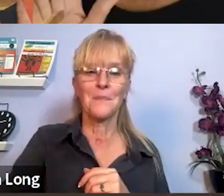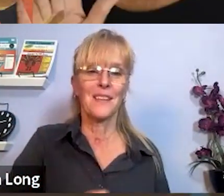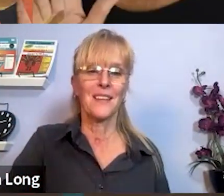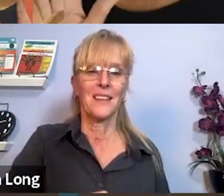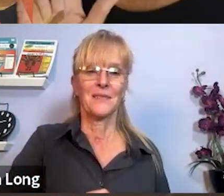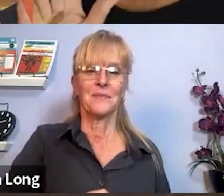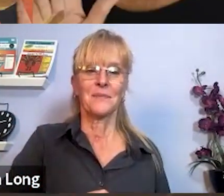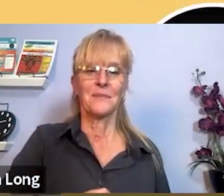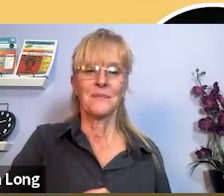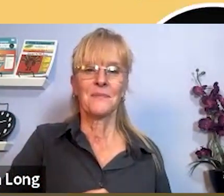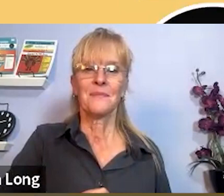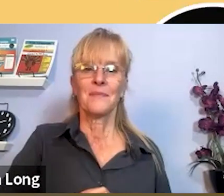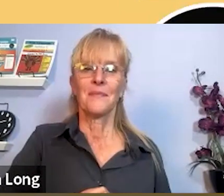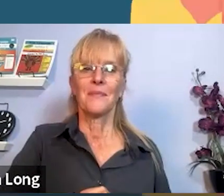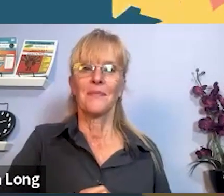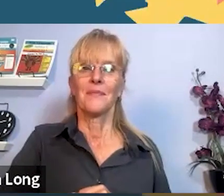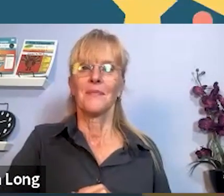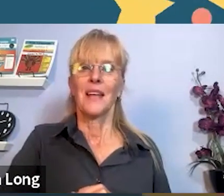holiday.